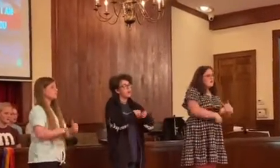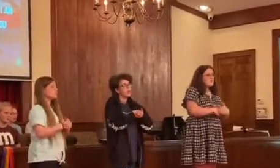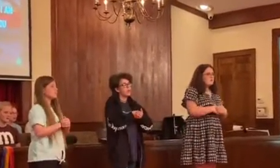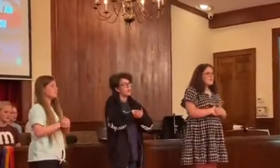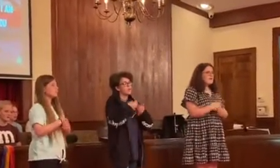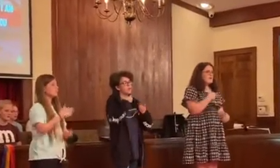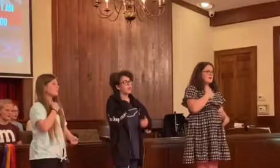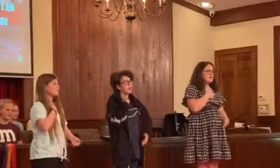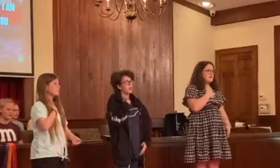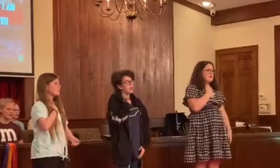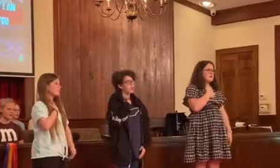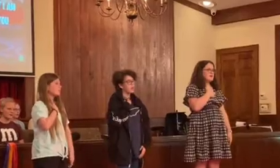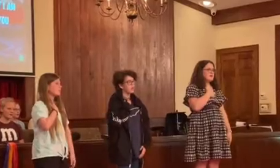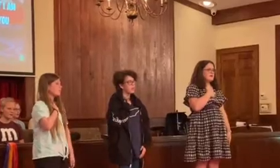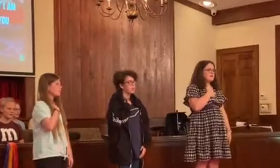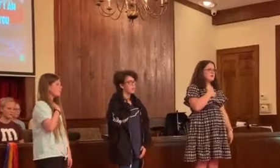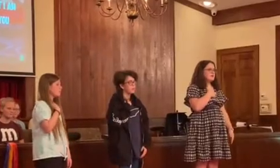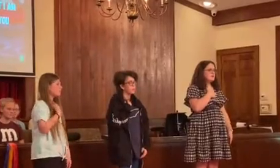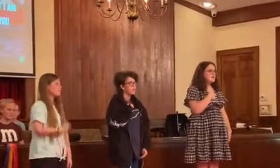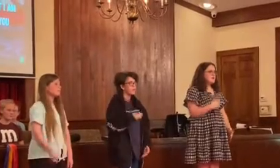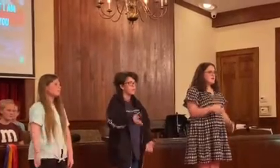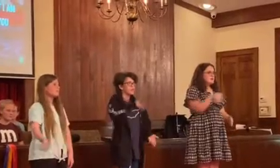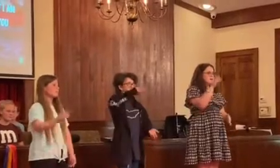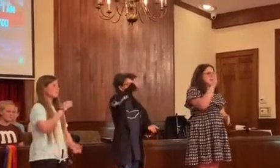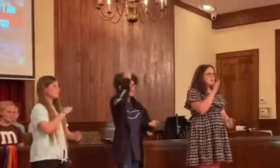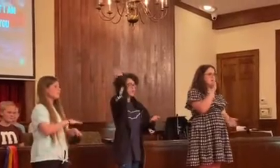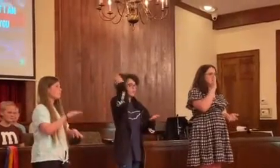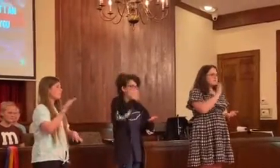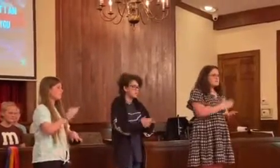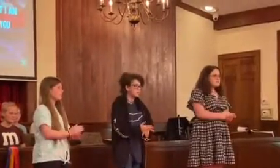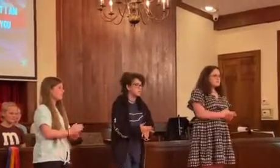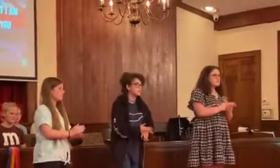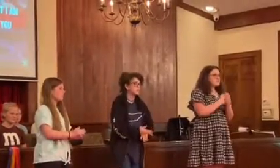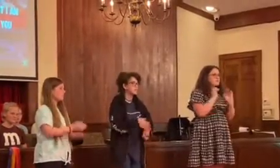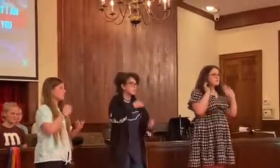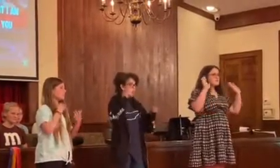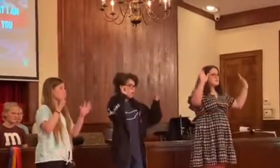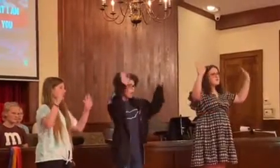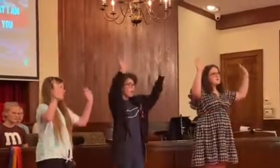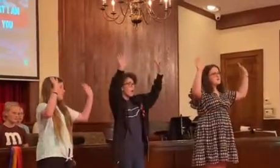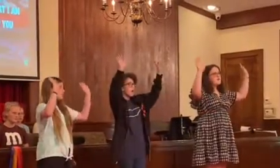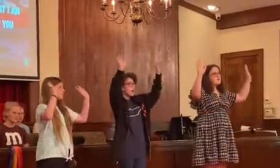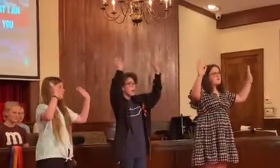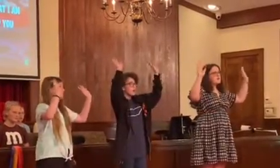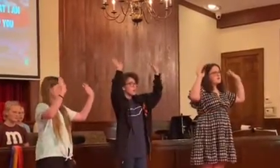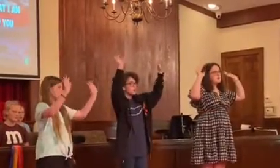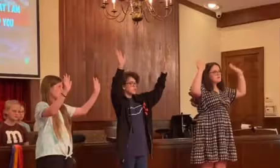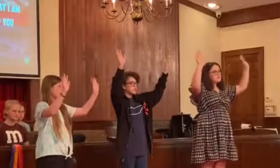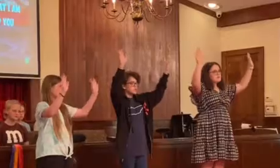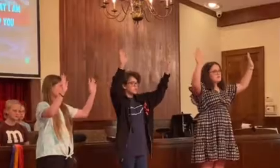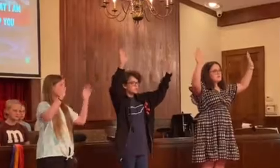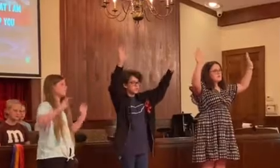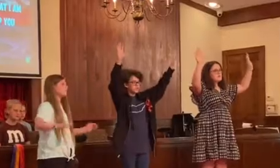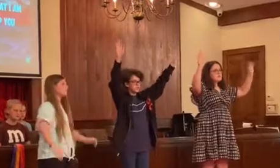all that I am, never cease to worship